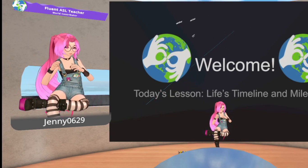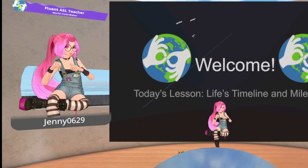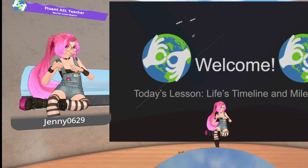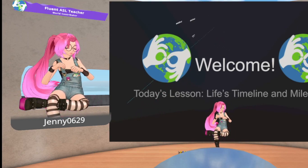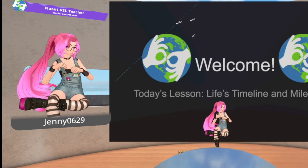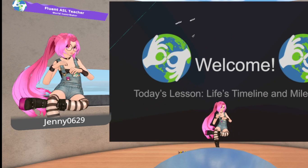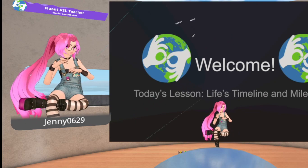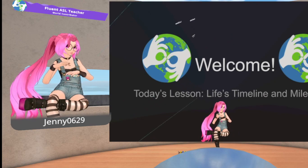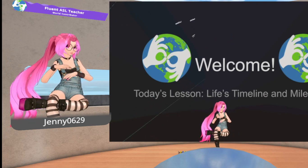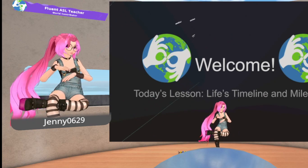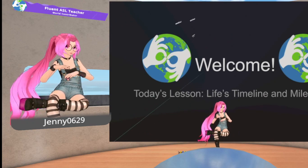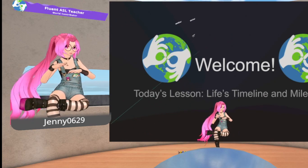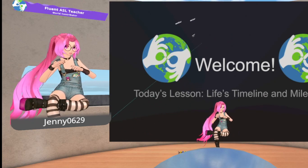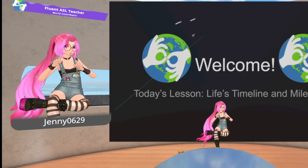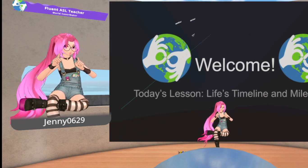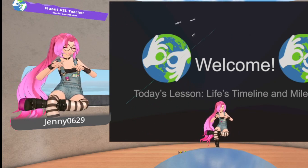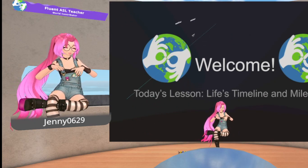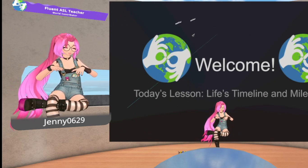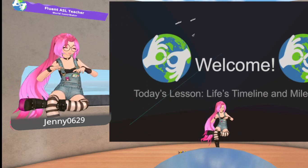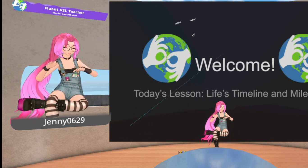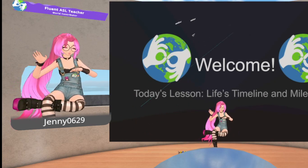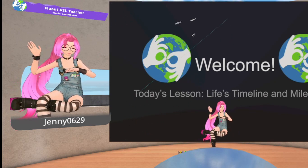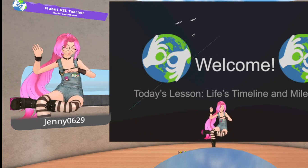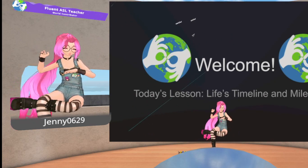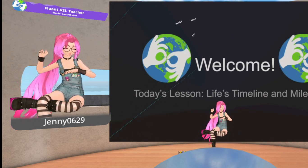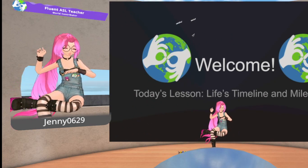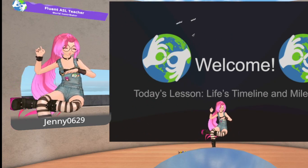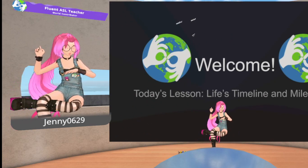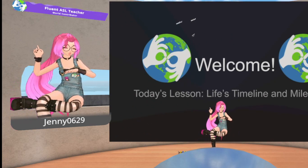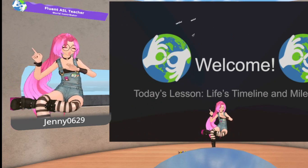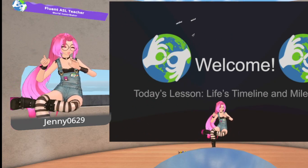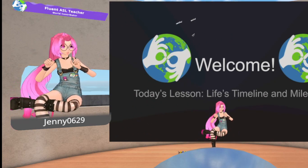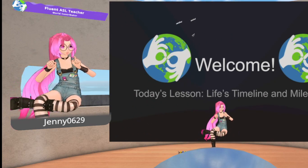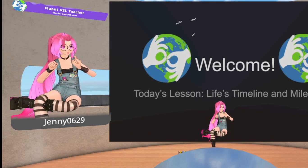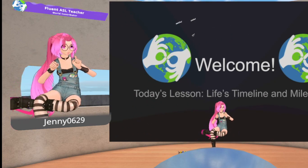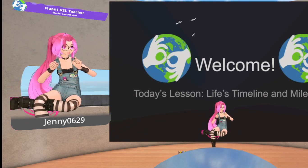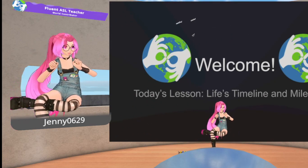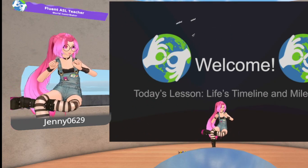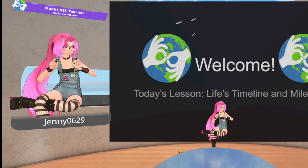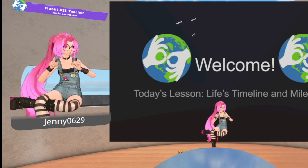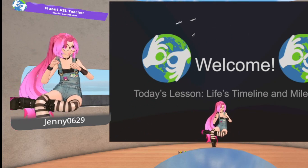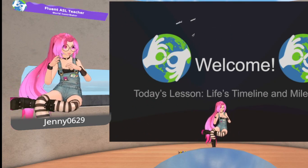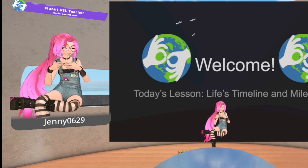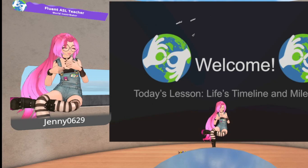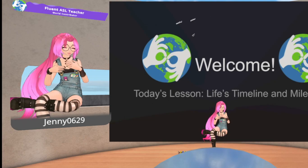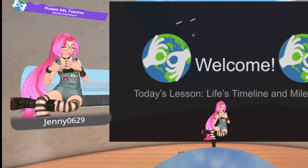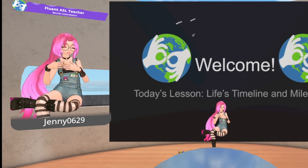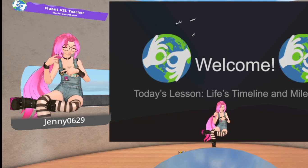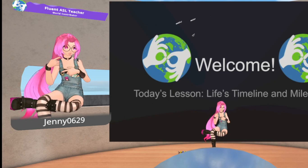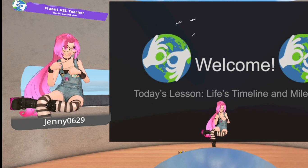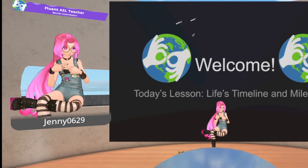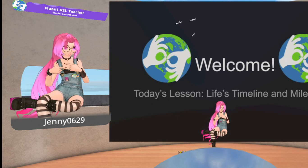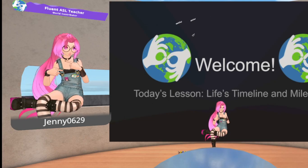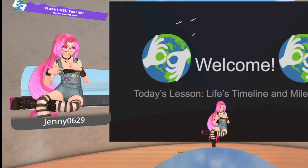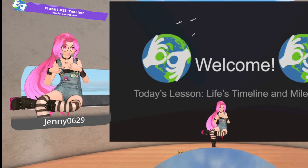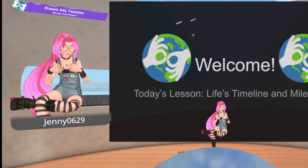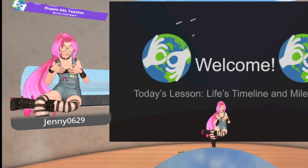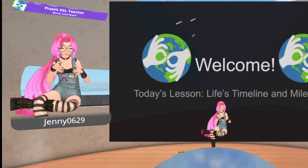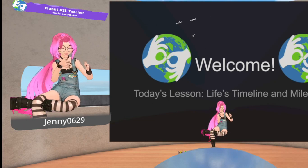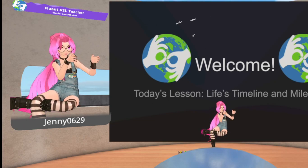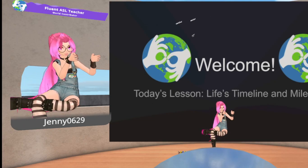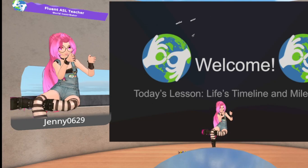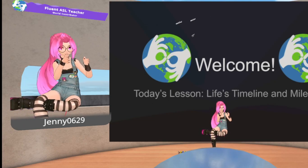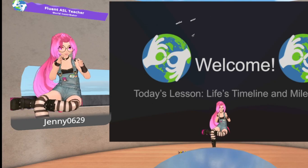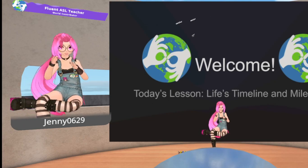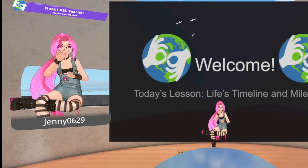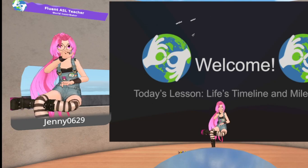am hoping to go over basically a test. So we'll be having questions on the board behind me. I'll be signing something, and then I'll